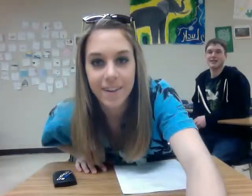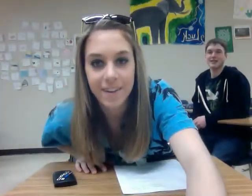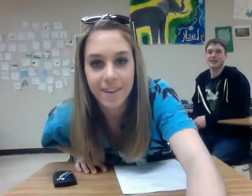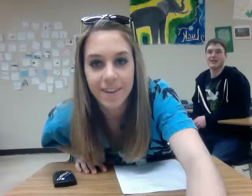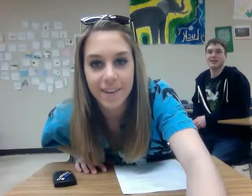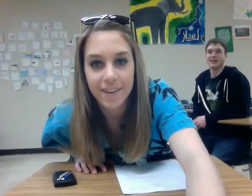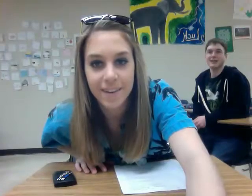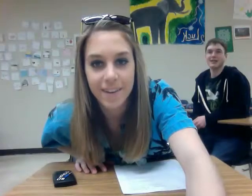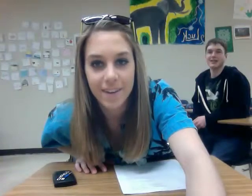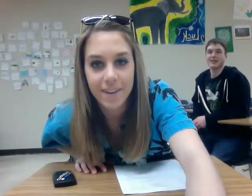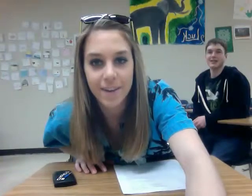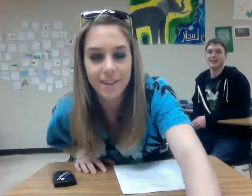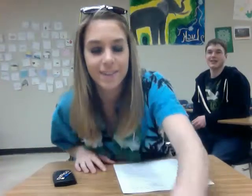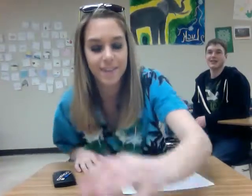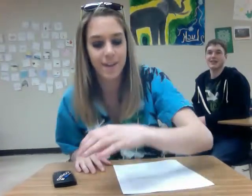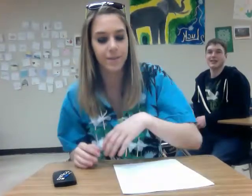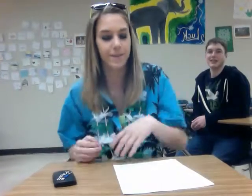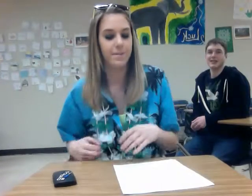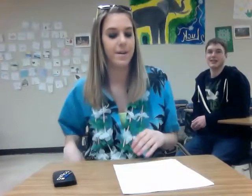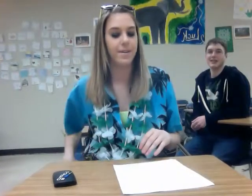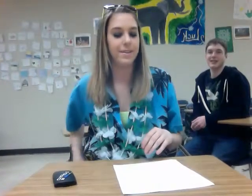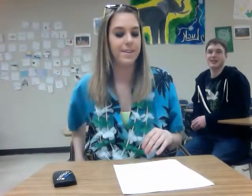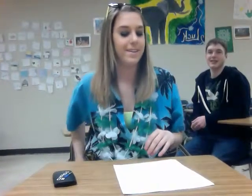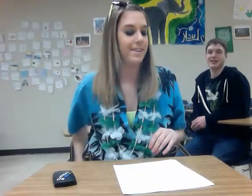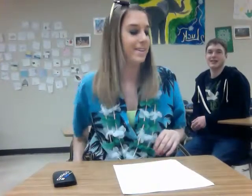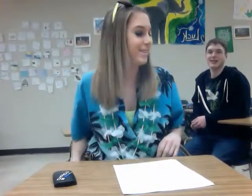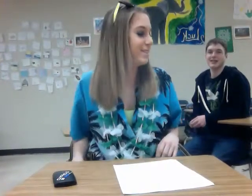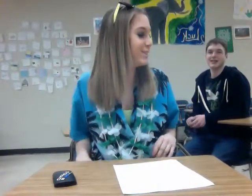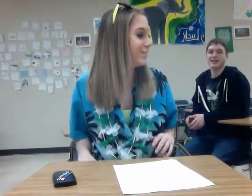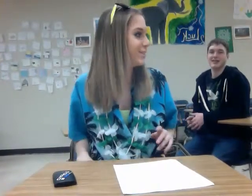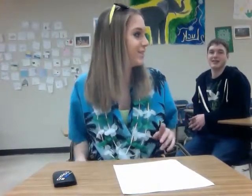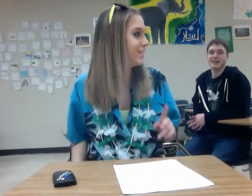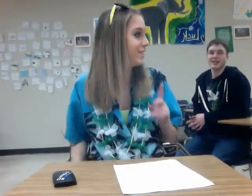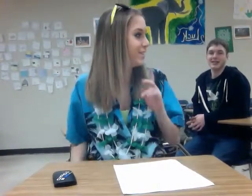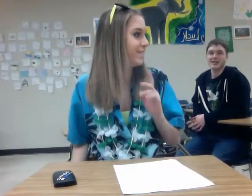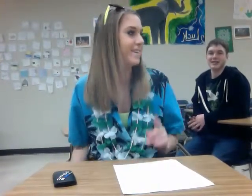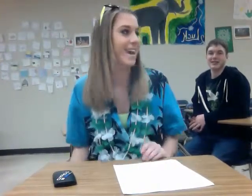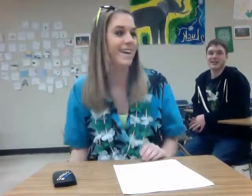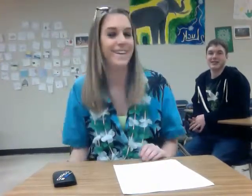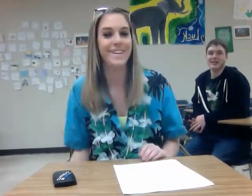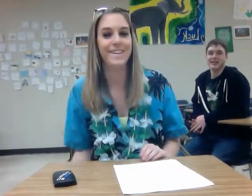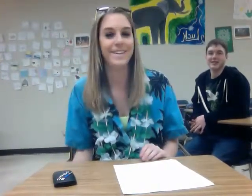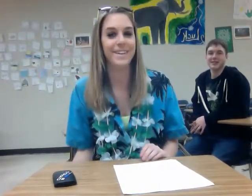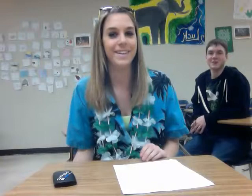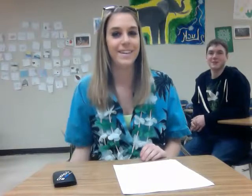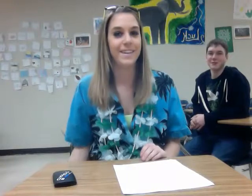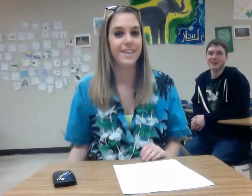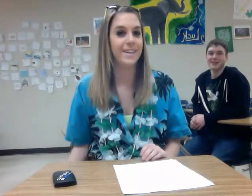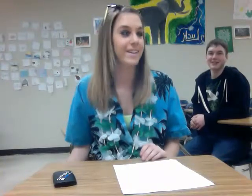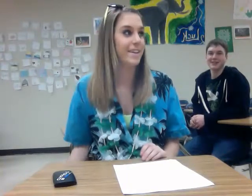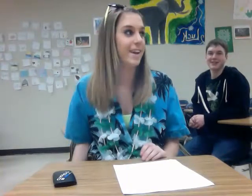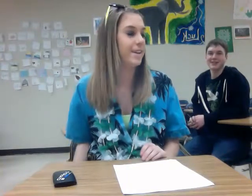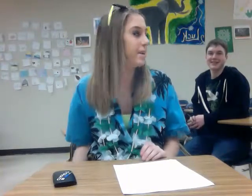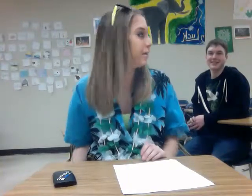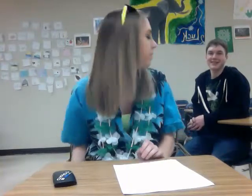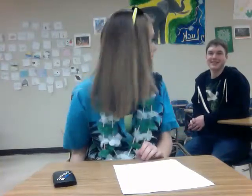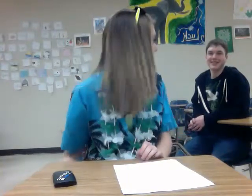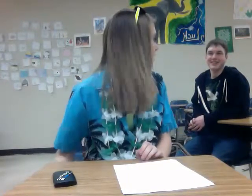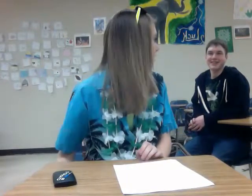oh okay oh yeah i know i'm